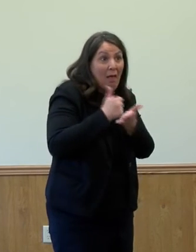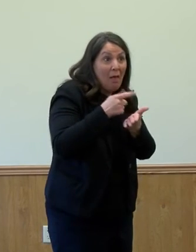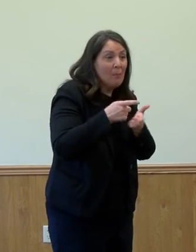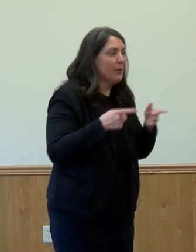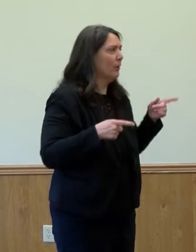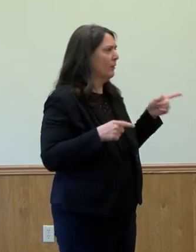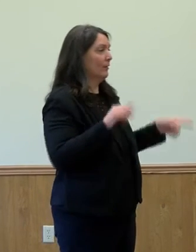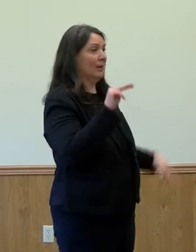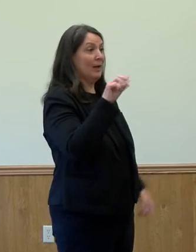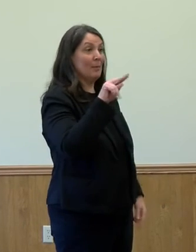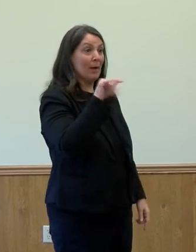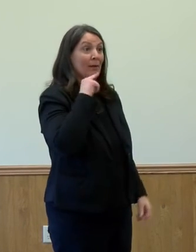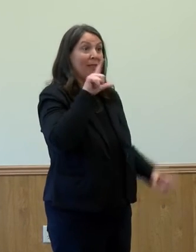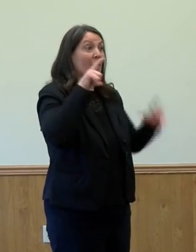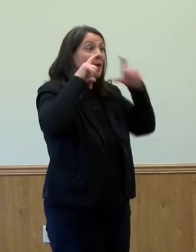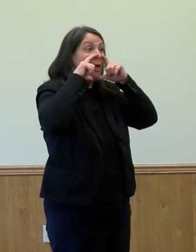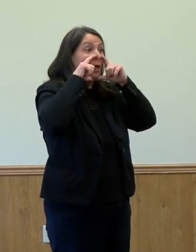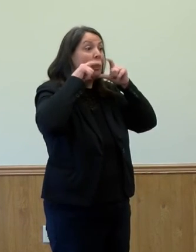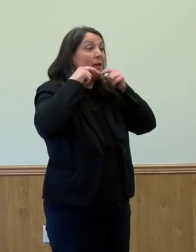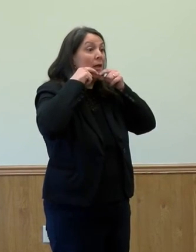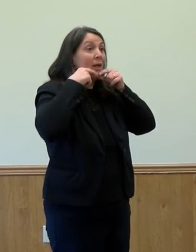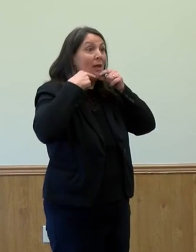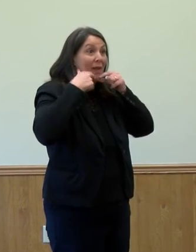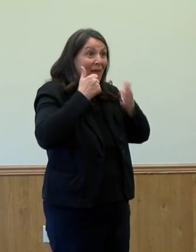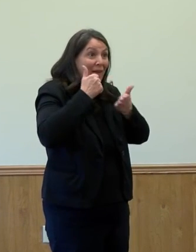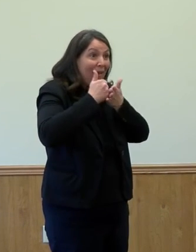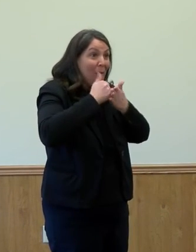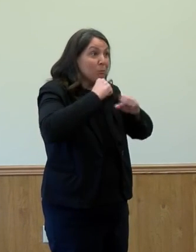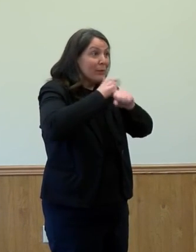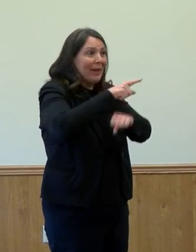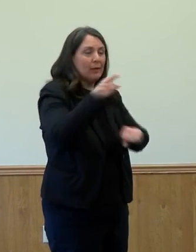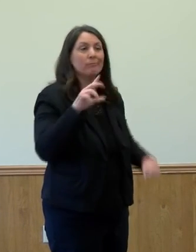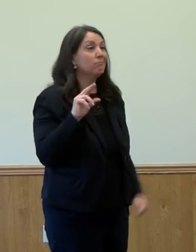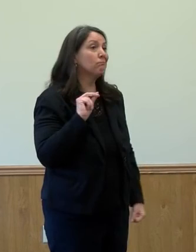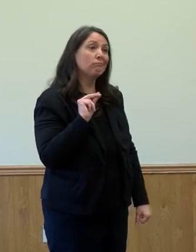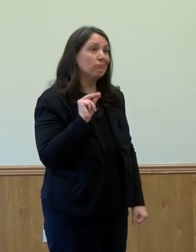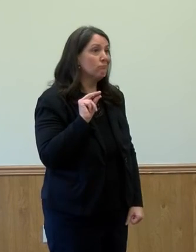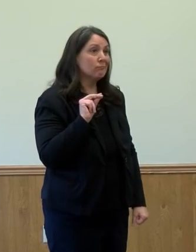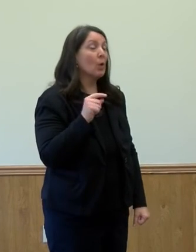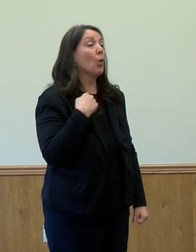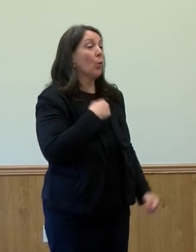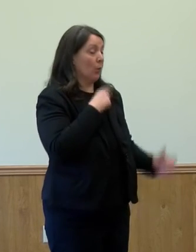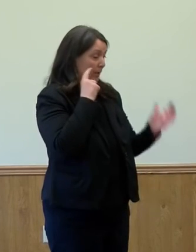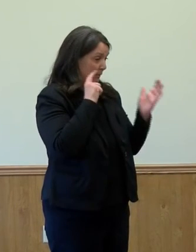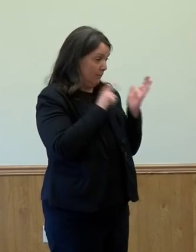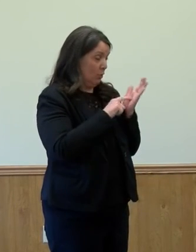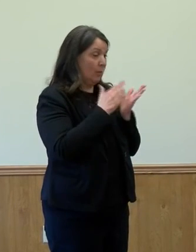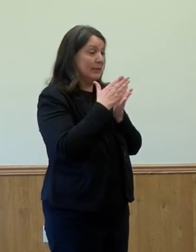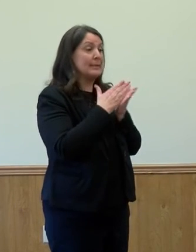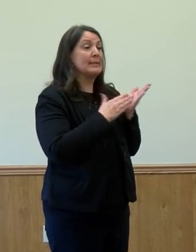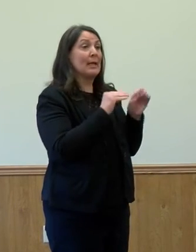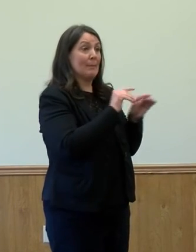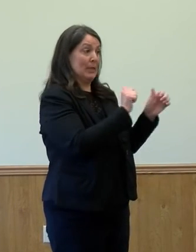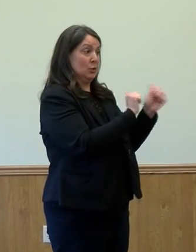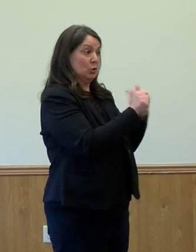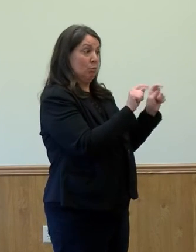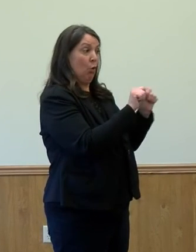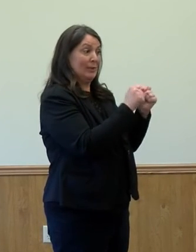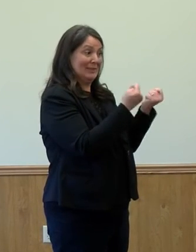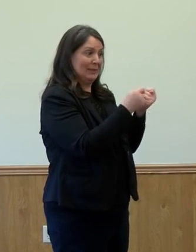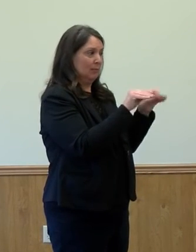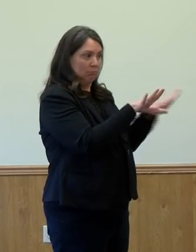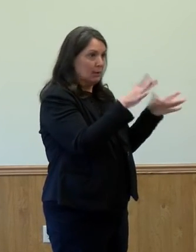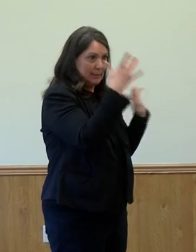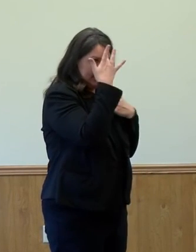chin is definitely not effective. We have seen cases in sports teams, and so whether